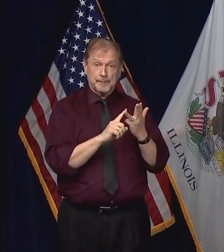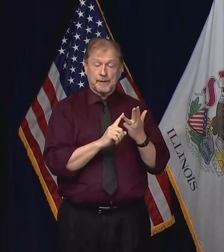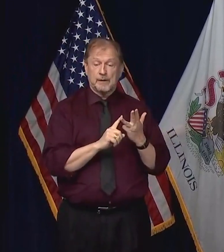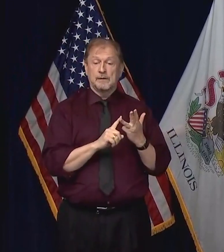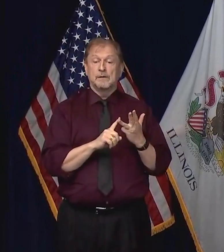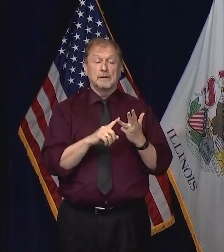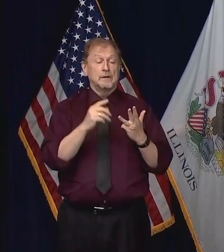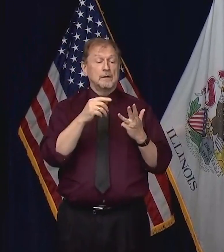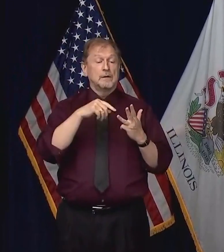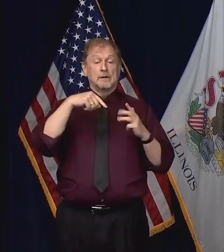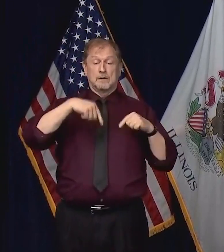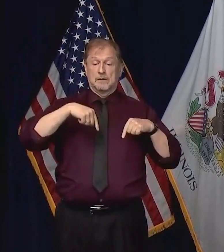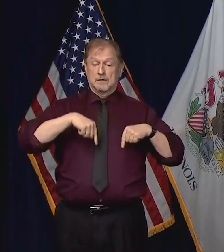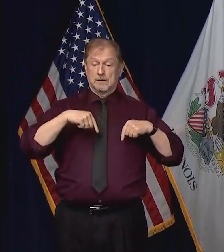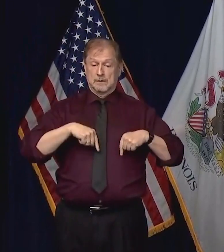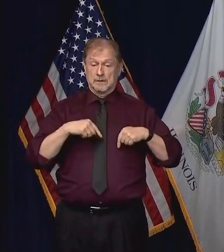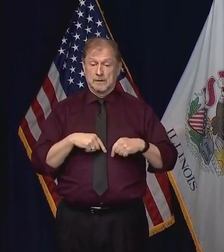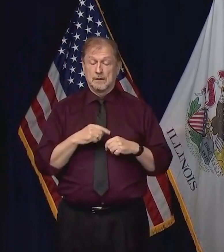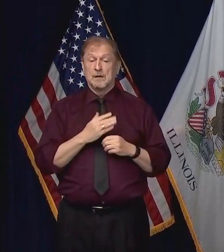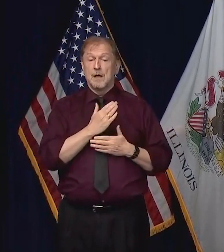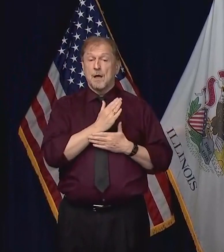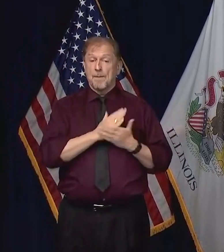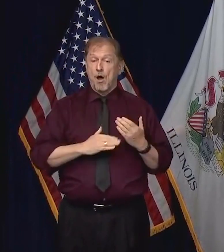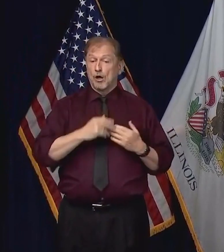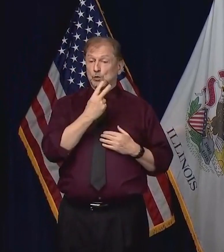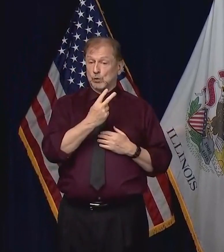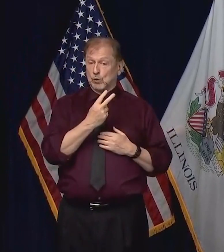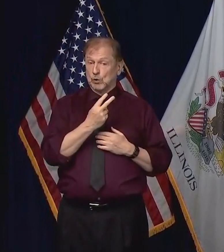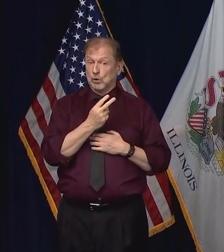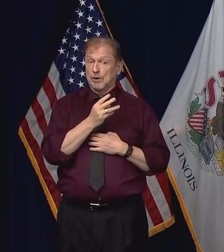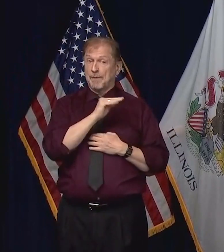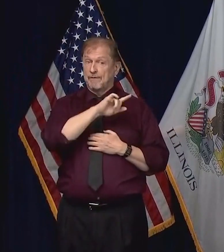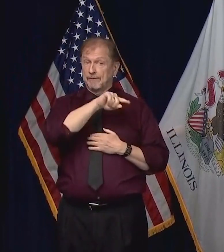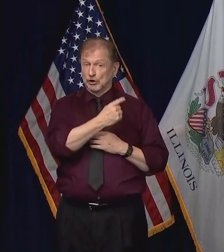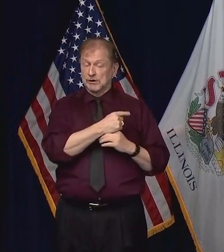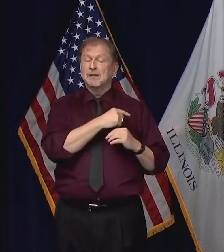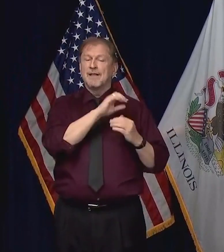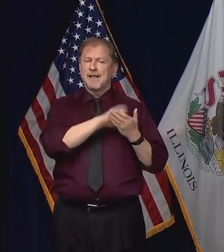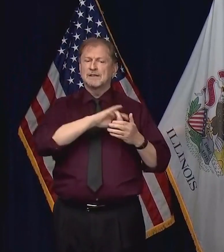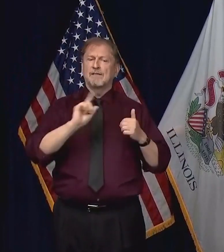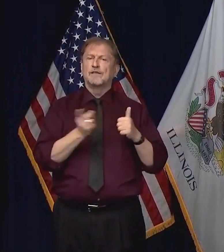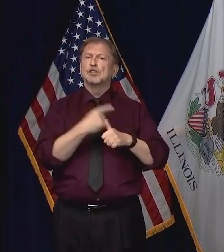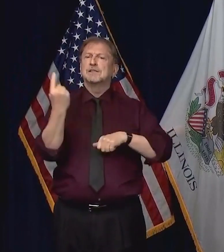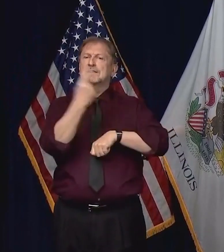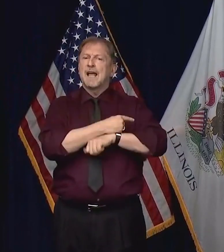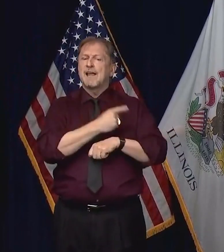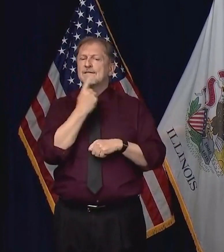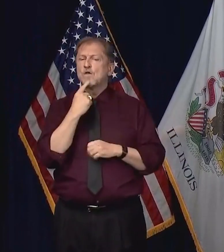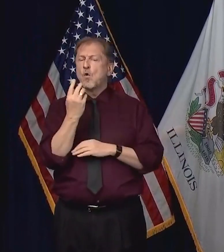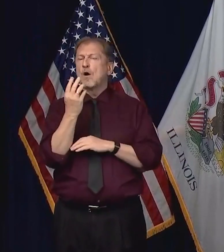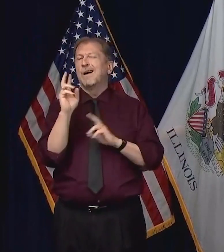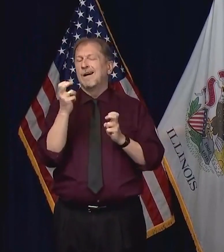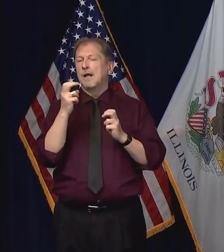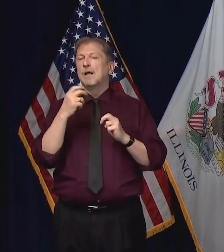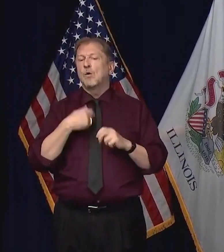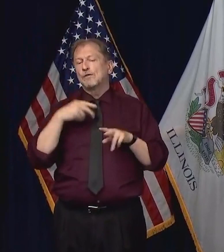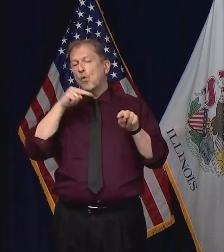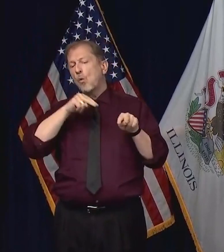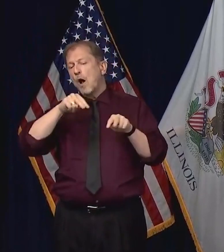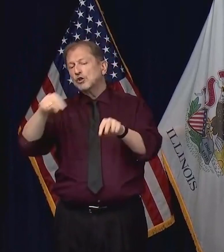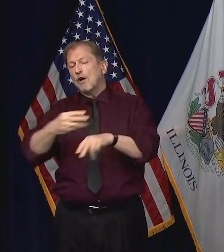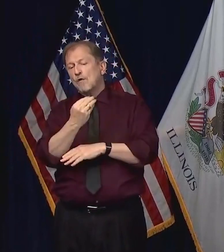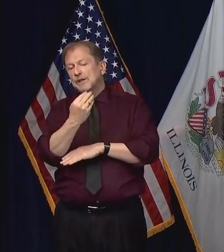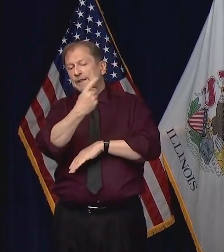we loosened and modified a number of mitigations, that is the first day for the 14 and 28-day